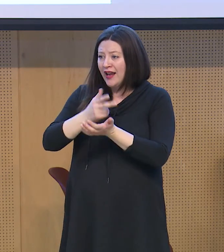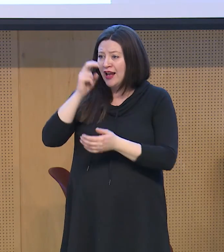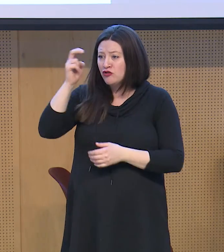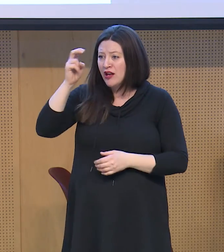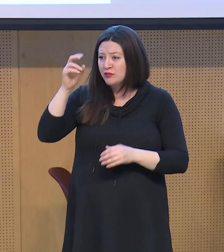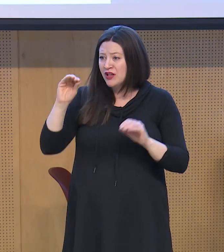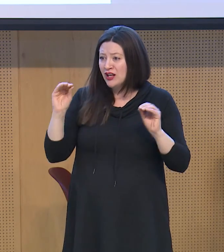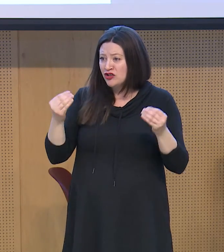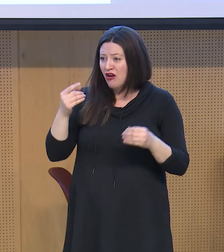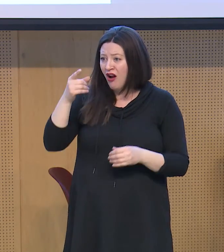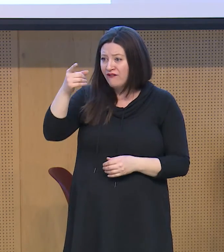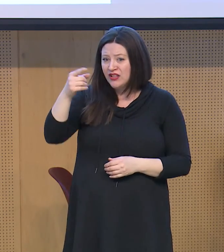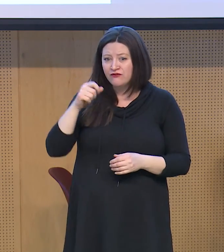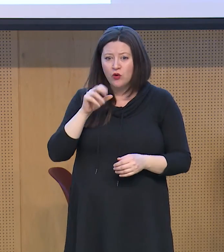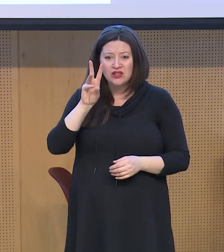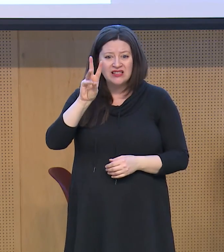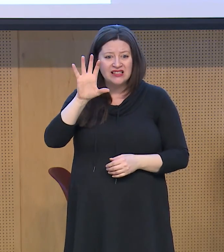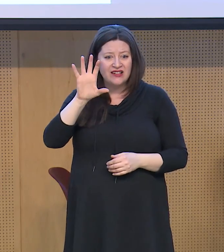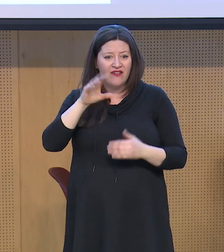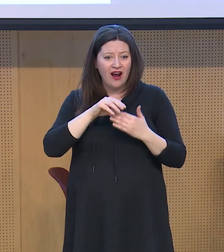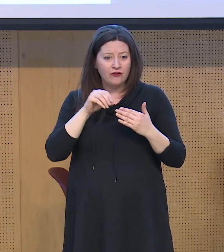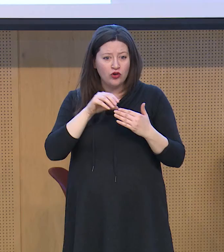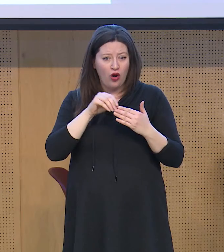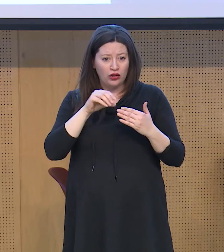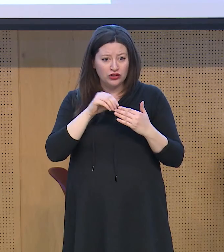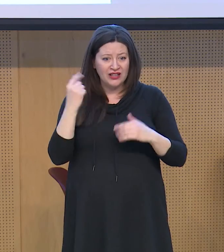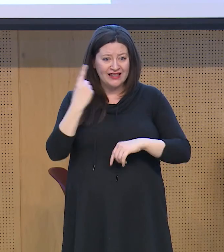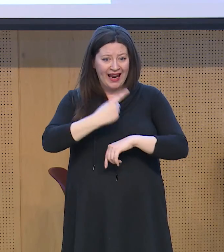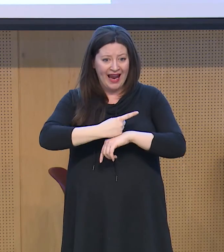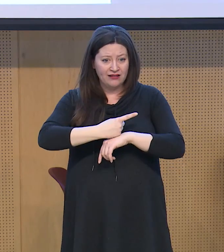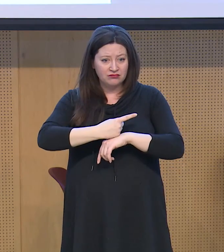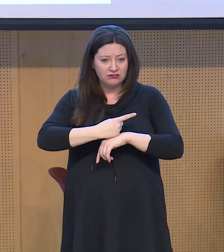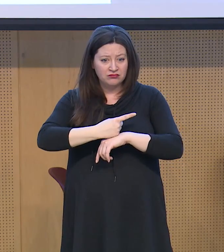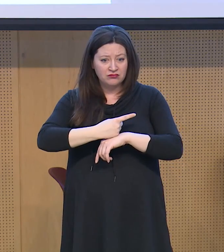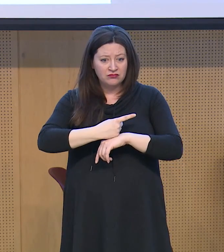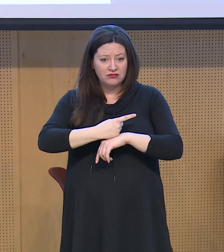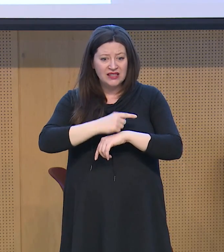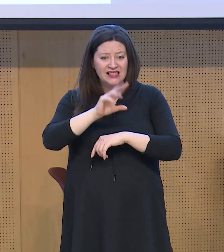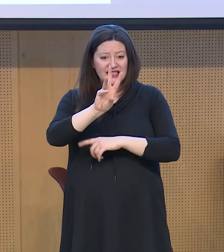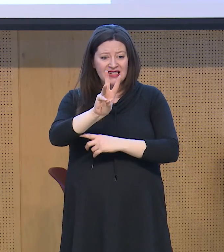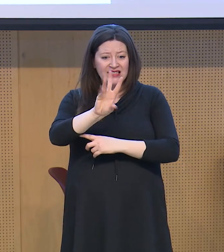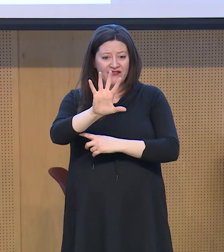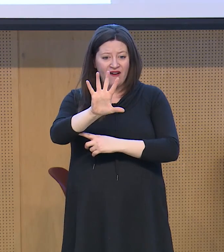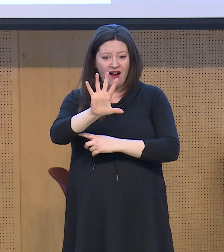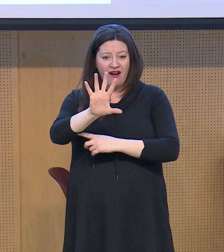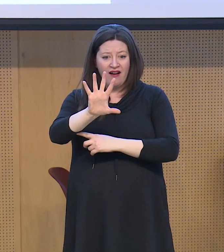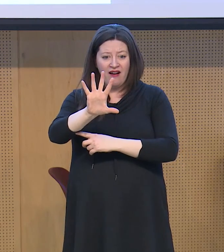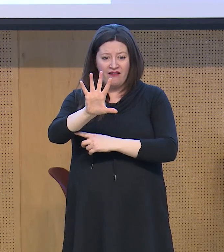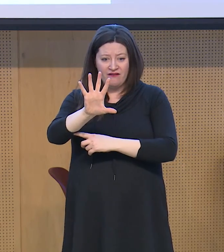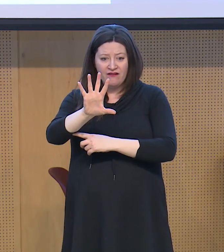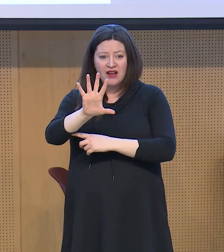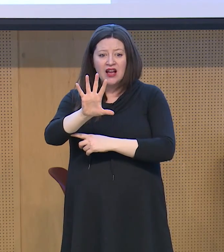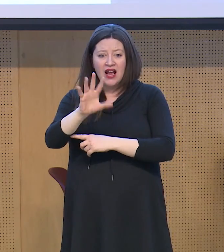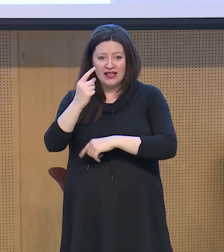from the Parking and Transportation office for $65 a day, $65 a day here on